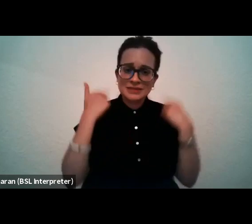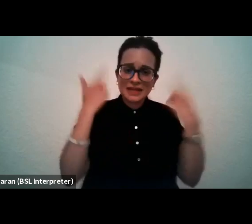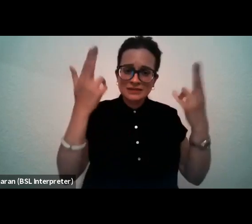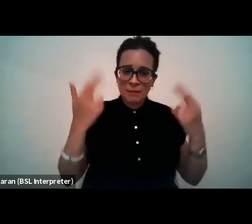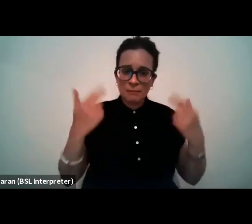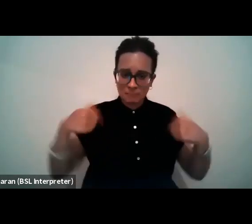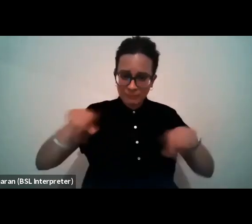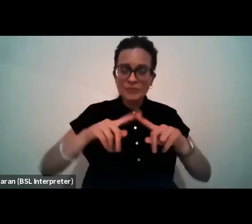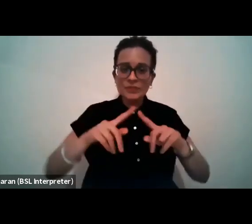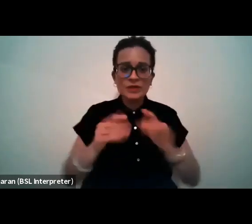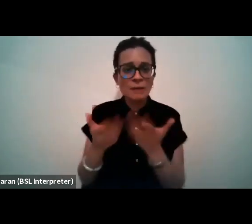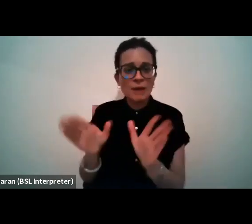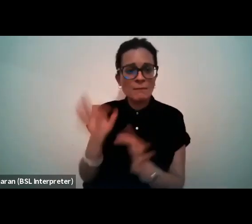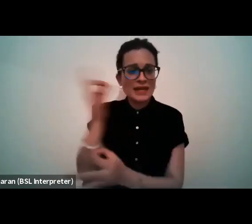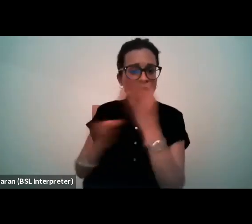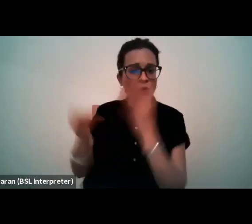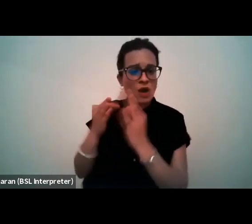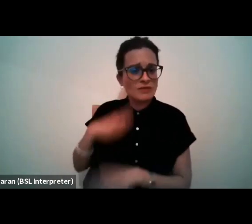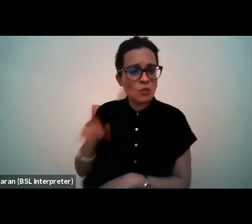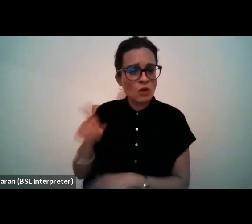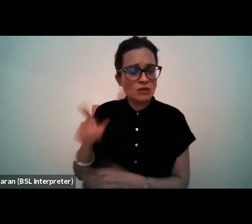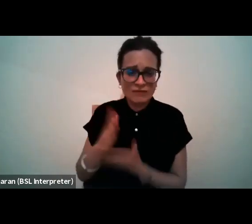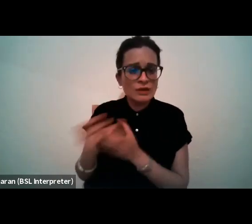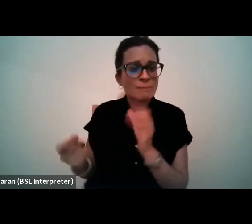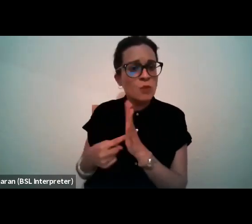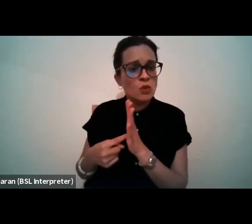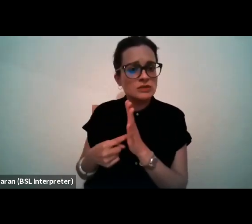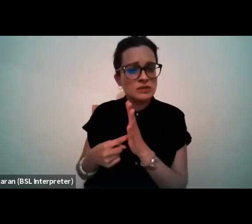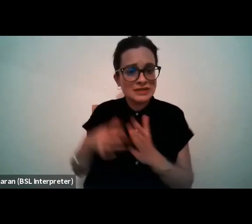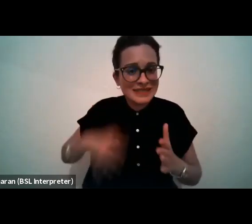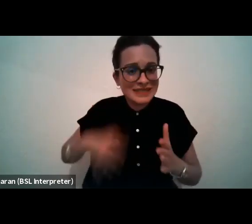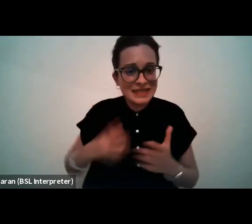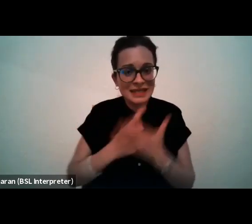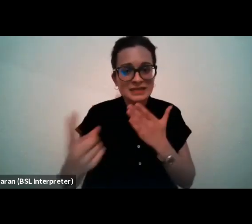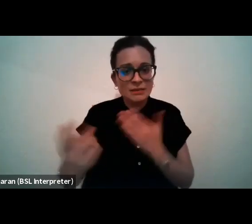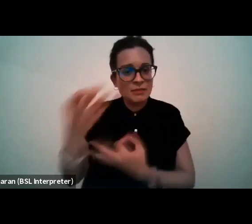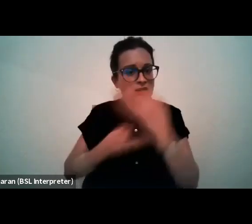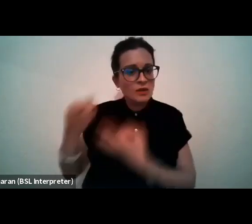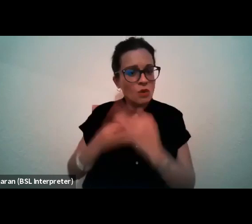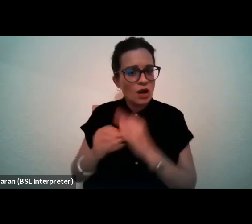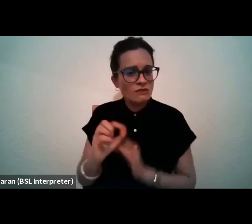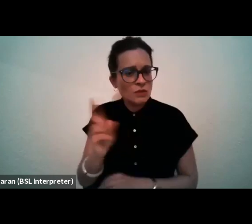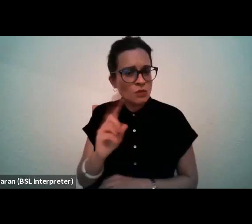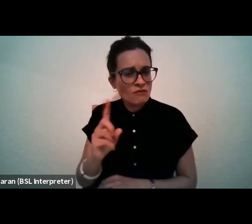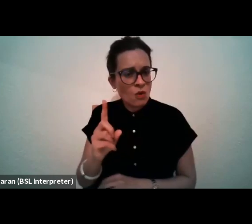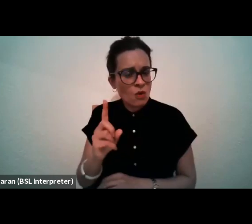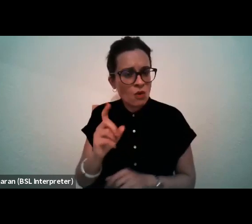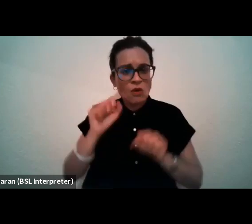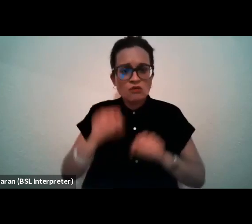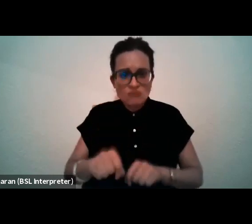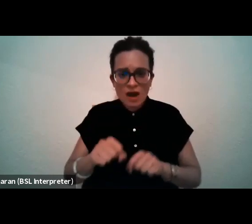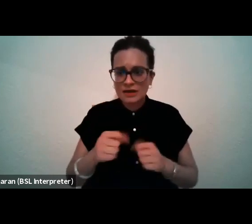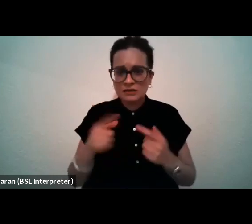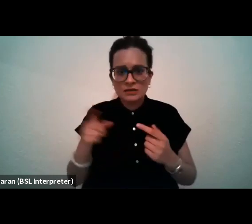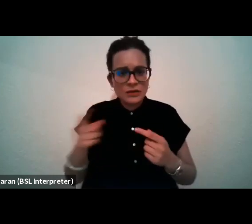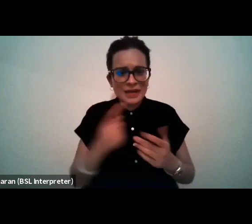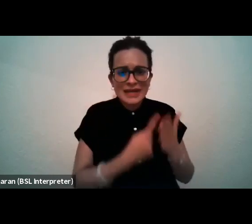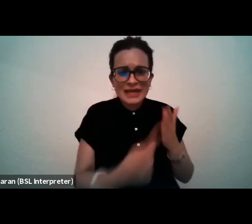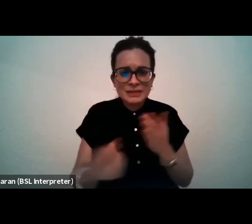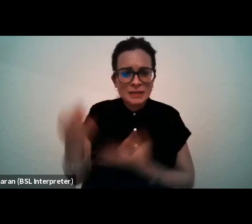that's really, really important that we do have this independent inquiry. It's important that the terms of reference of this independent inquiry